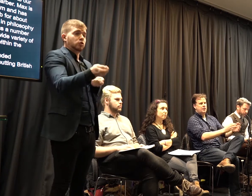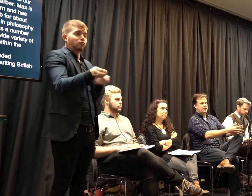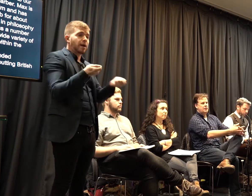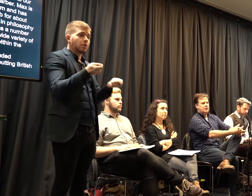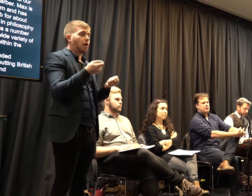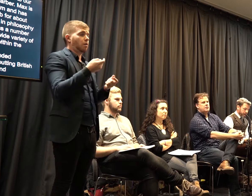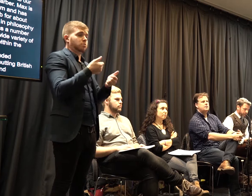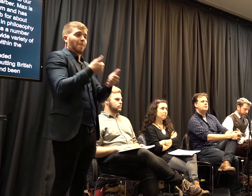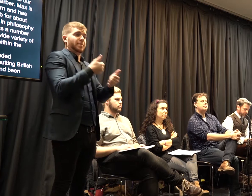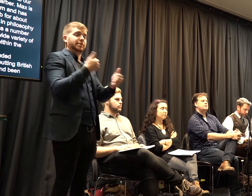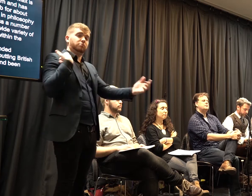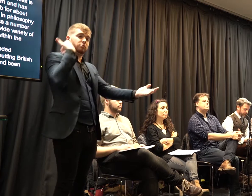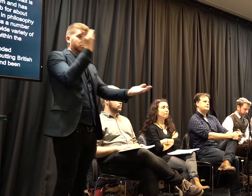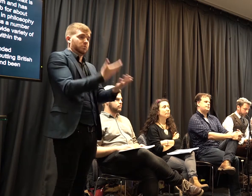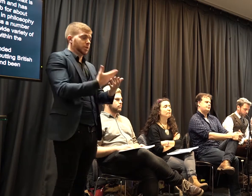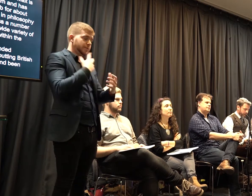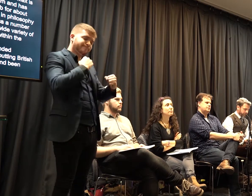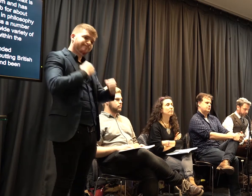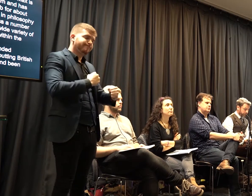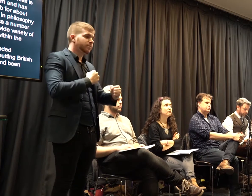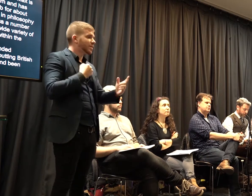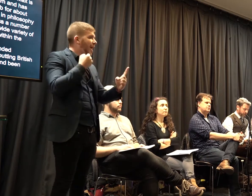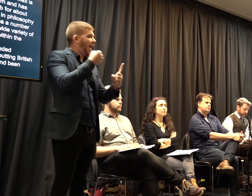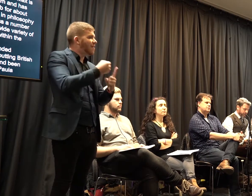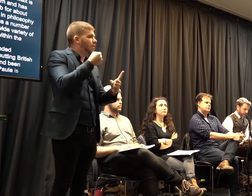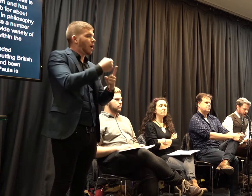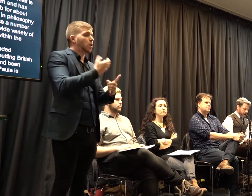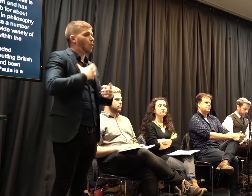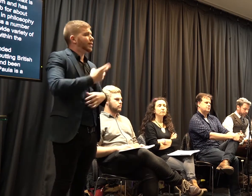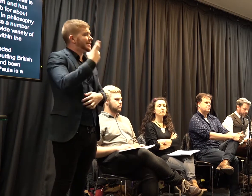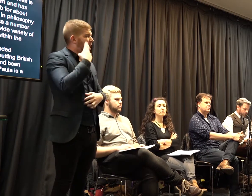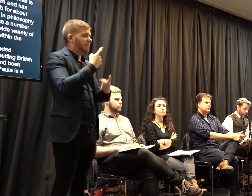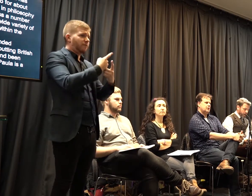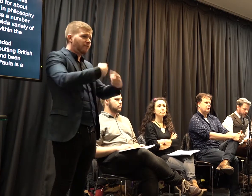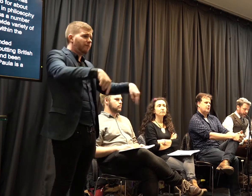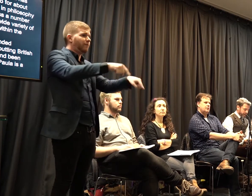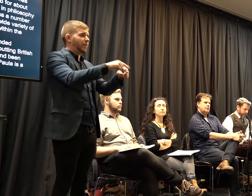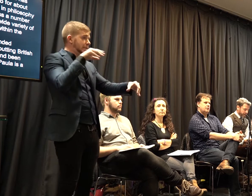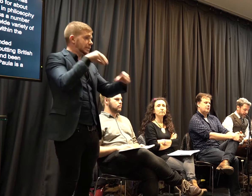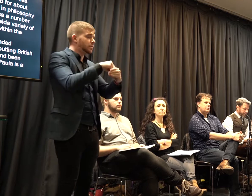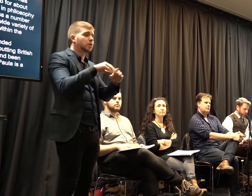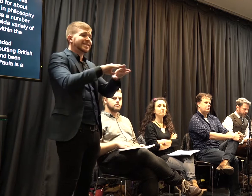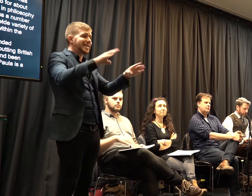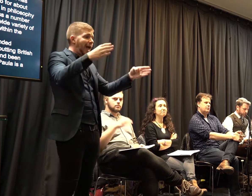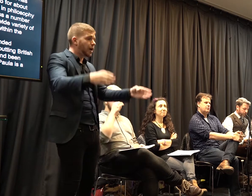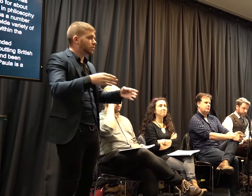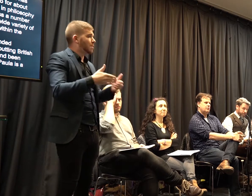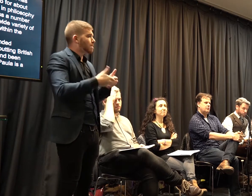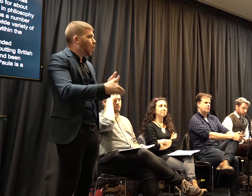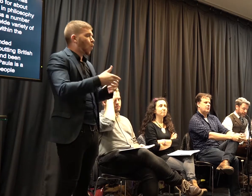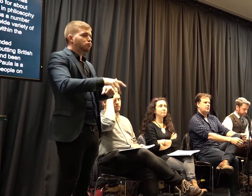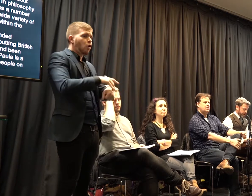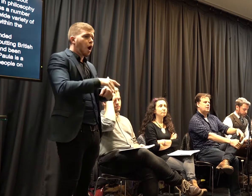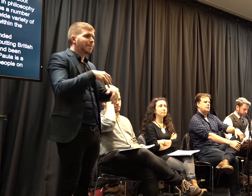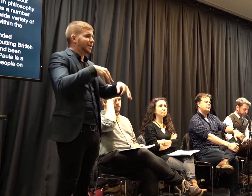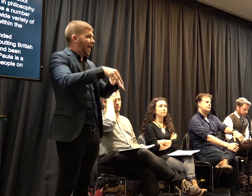then. Paula is a passionate advocate for seeing more deaf people on stage and wants to see more drama, acting, directing, training opportunities